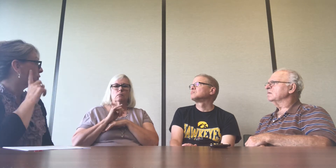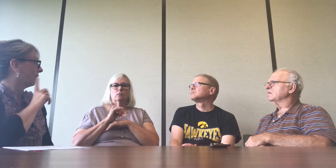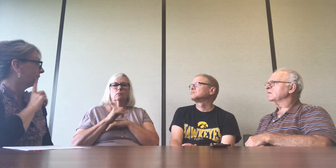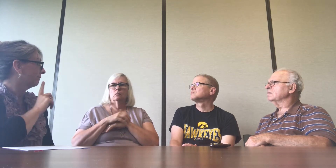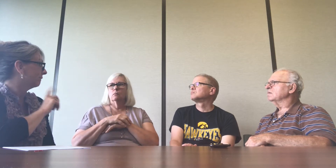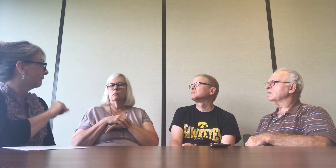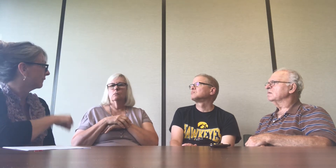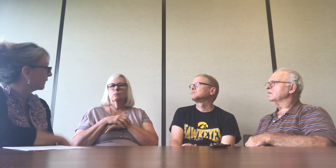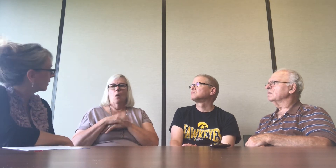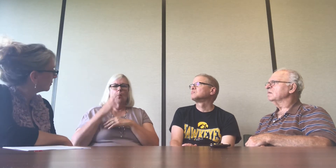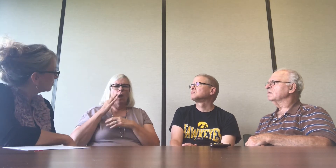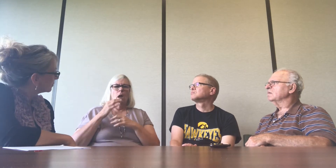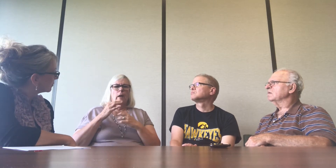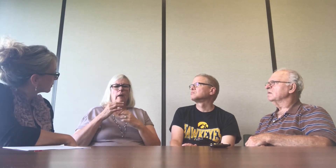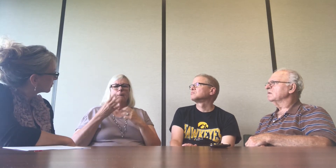help them work through for the deaf.